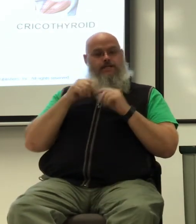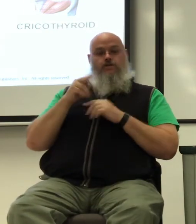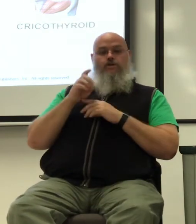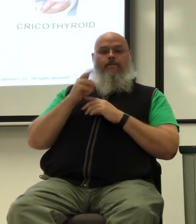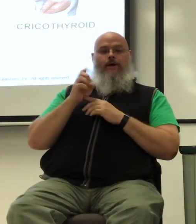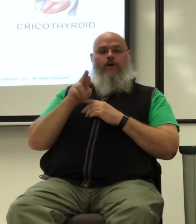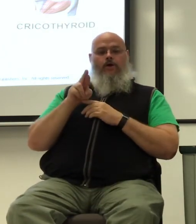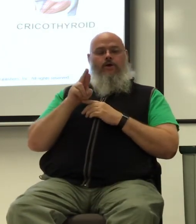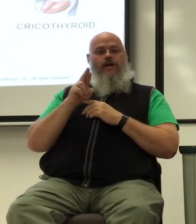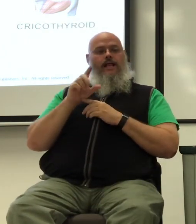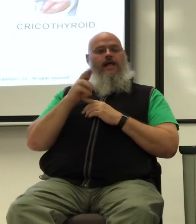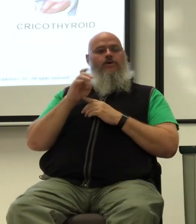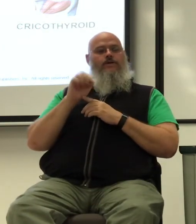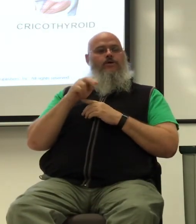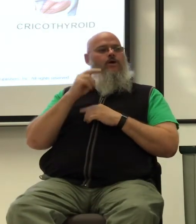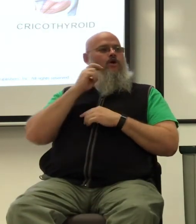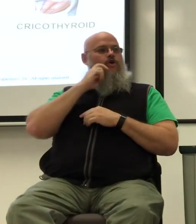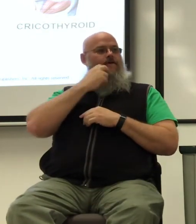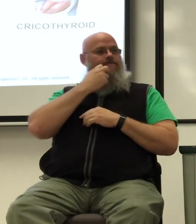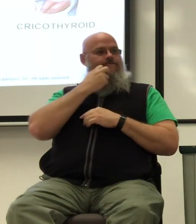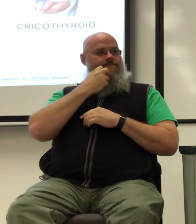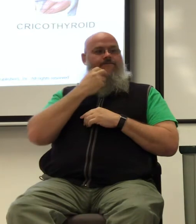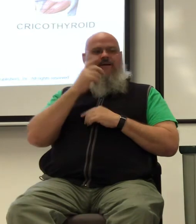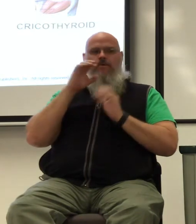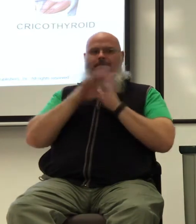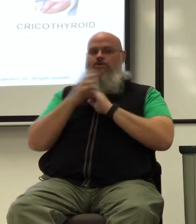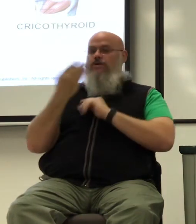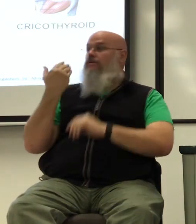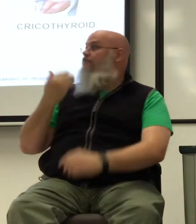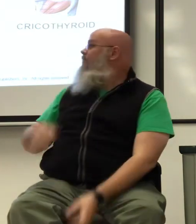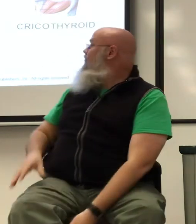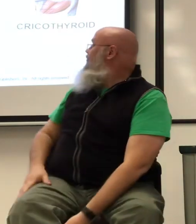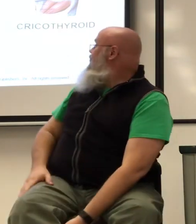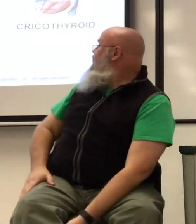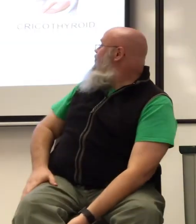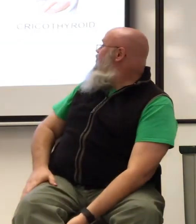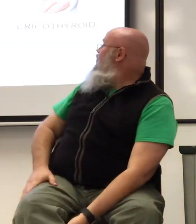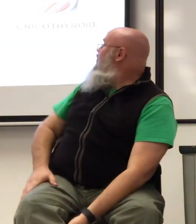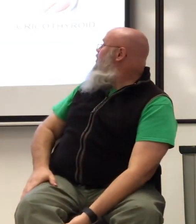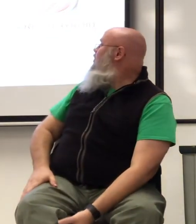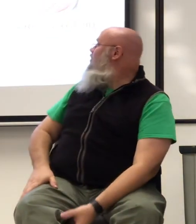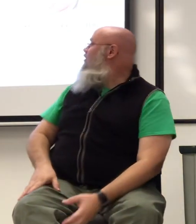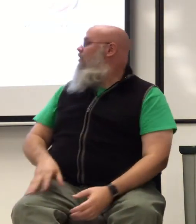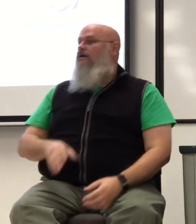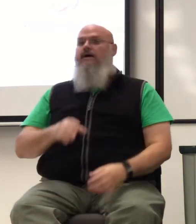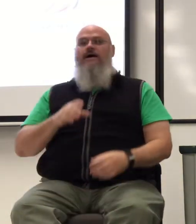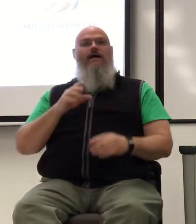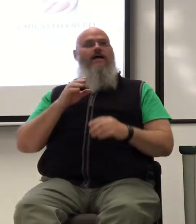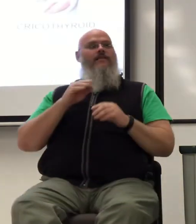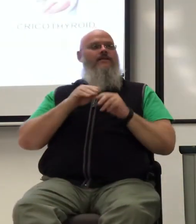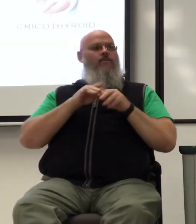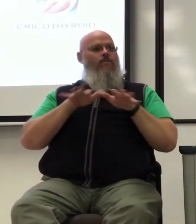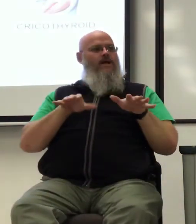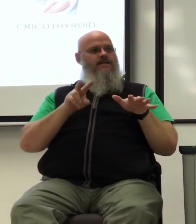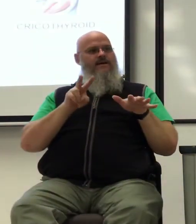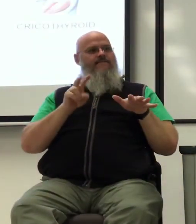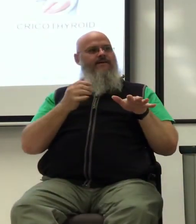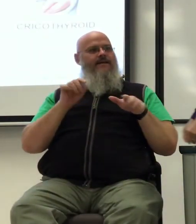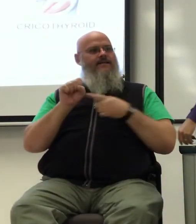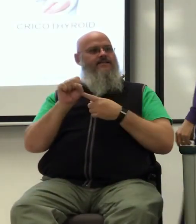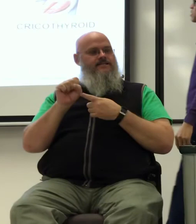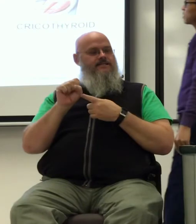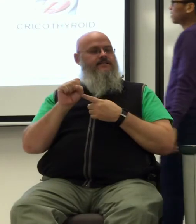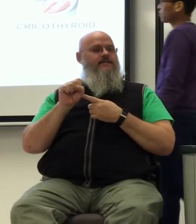superior laryngeal nerve. I got a picture of it there. It's a branch. These are all branches of vagus, and